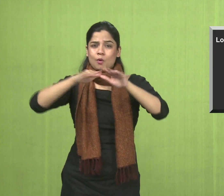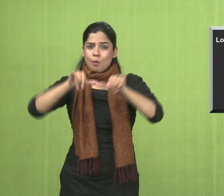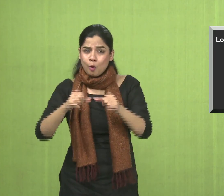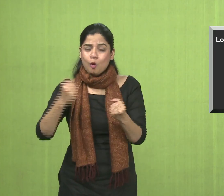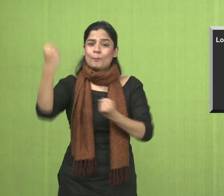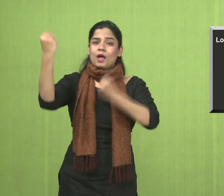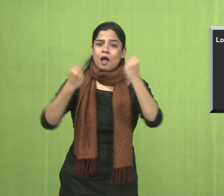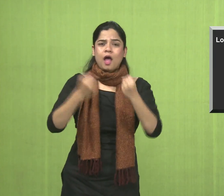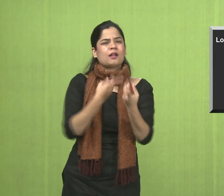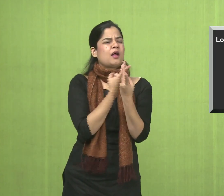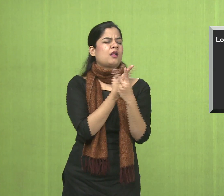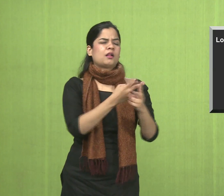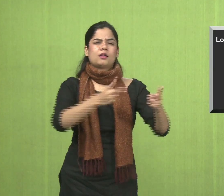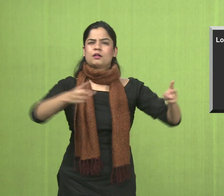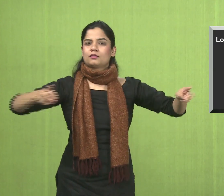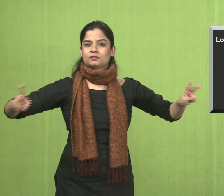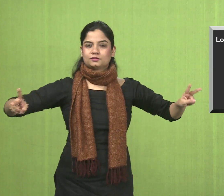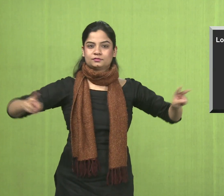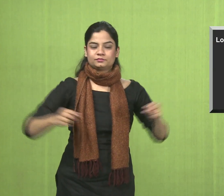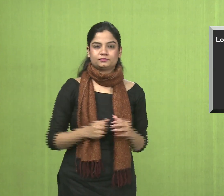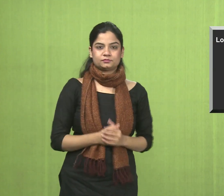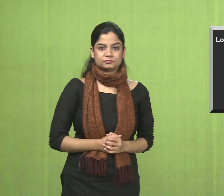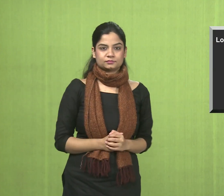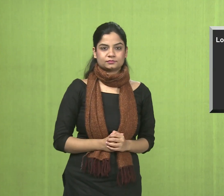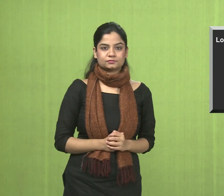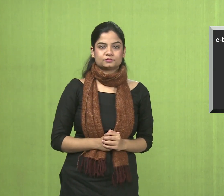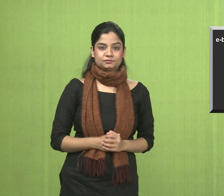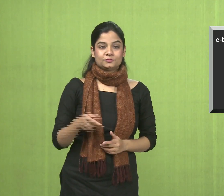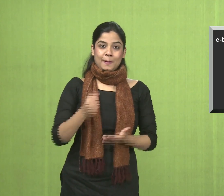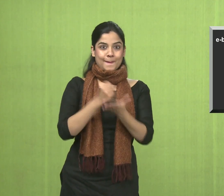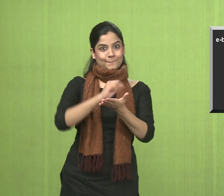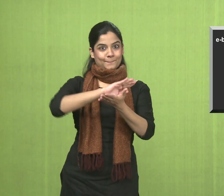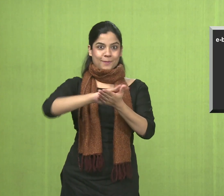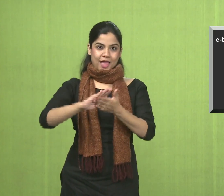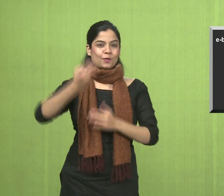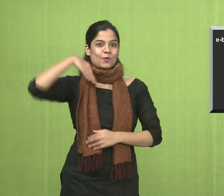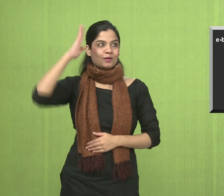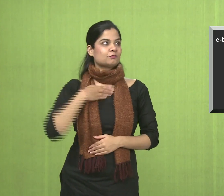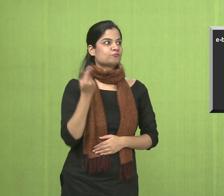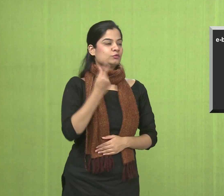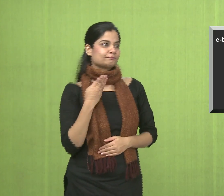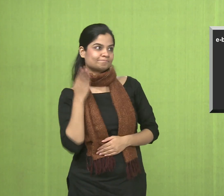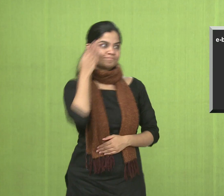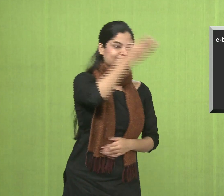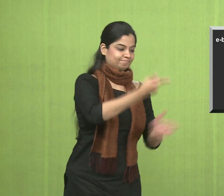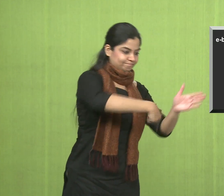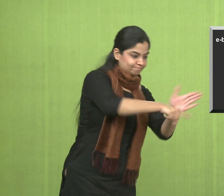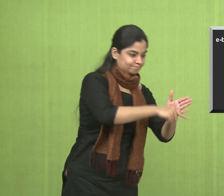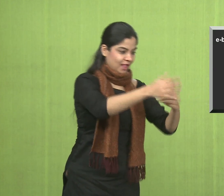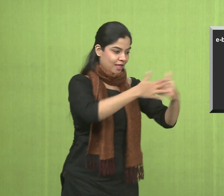for marriage, for houses, for cars, any kind of loans is provided. Earlier we had to go to the bank physically and sign everything and